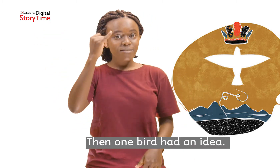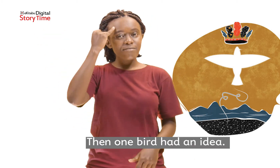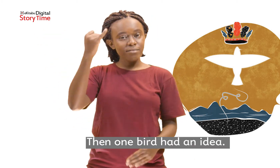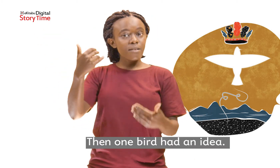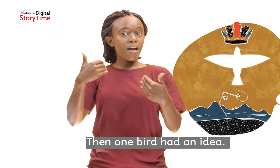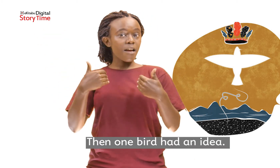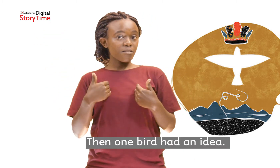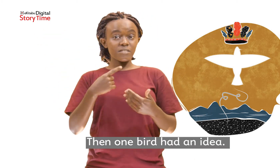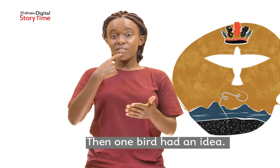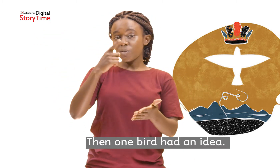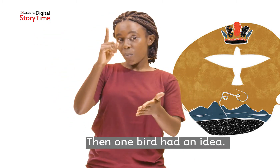Then one bird had an idea.